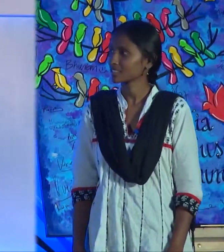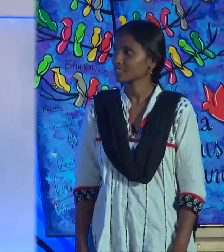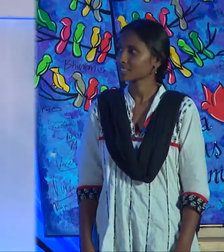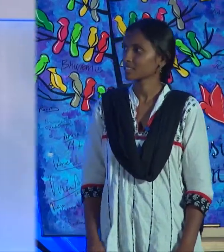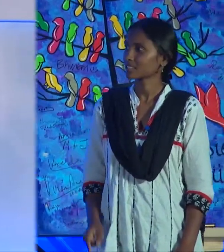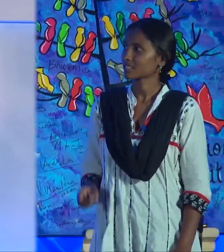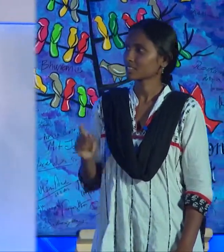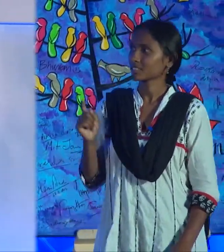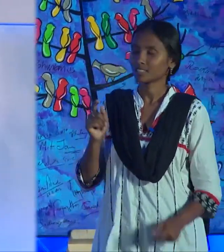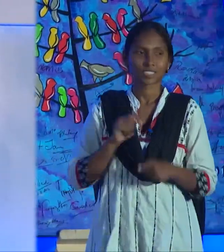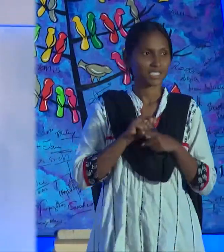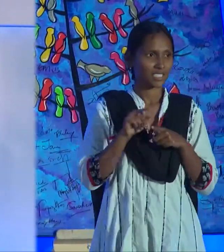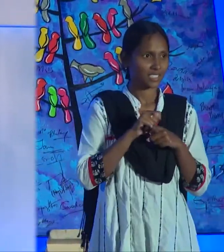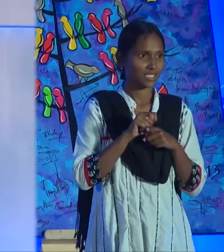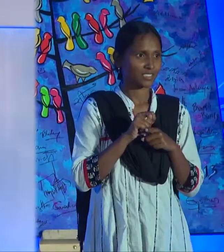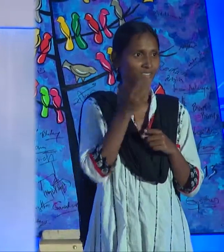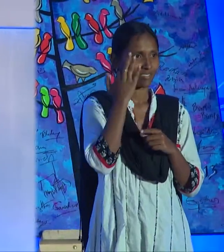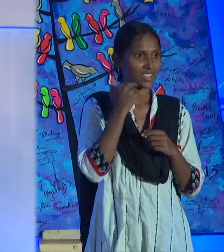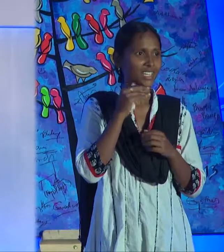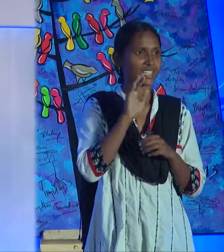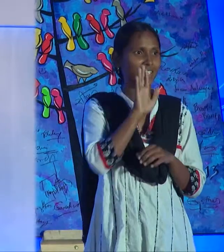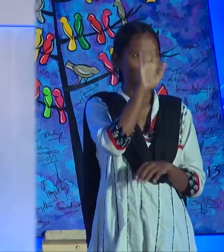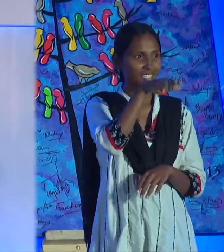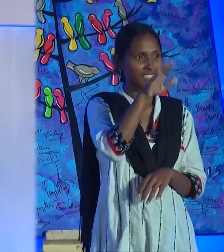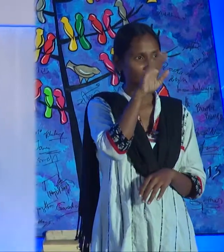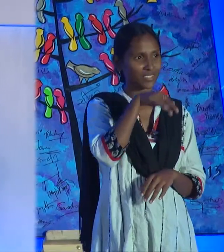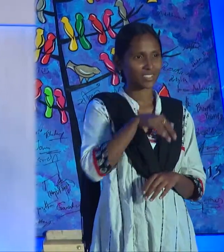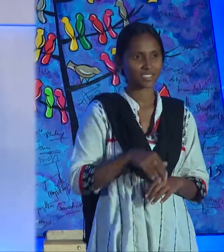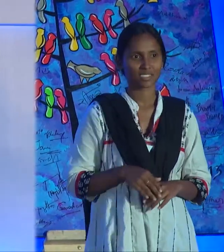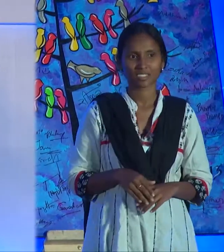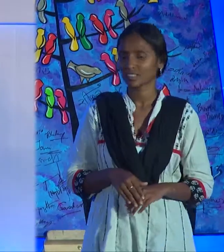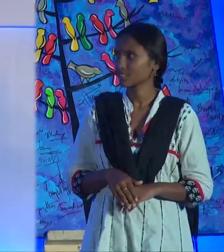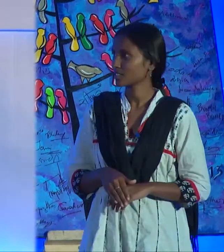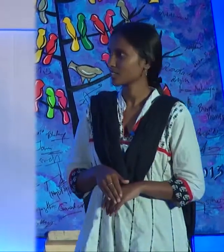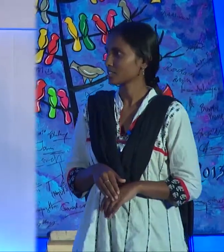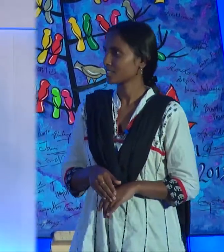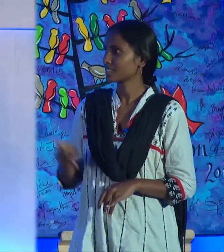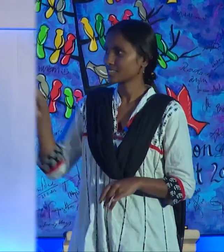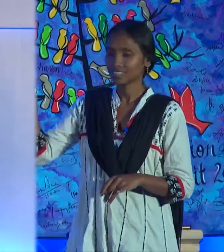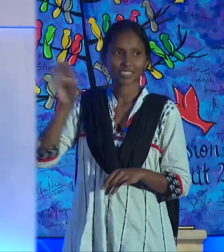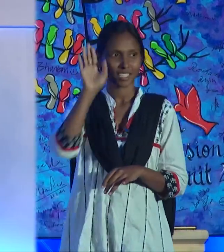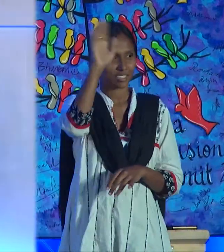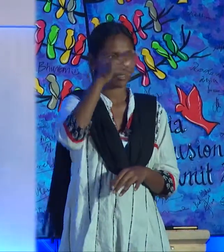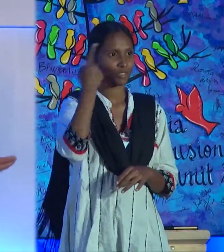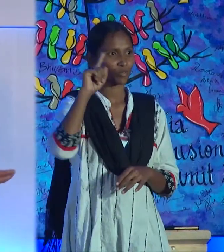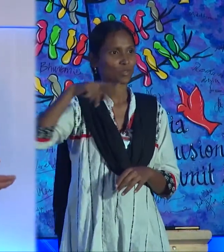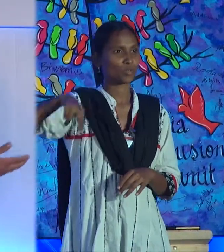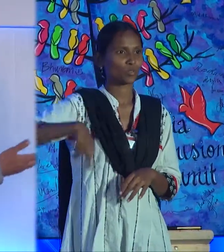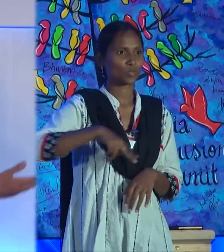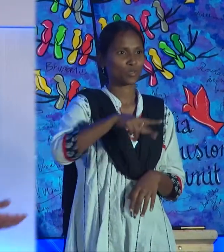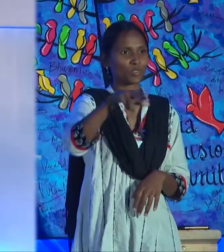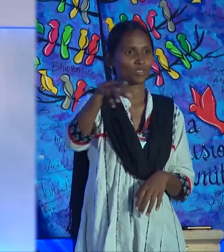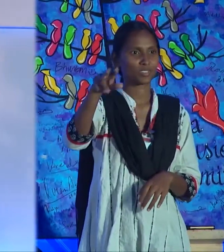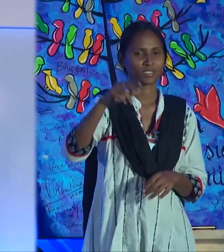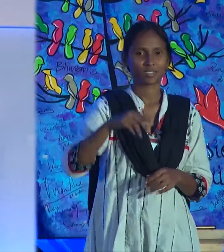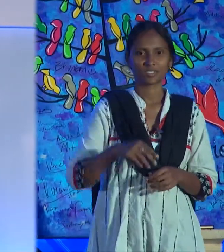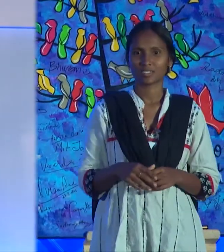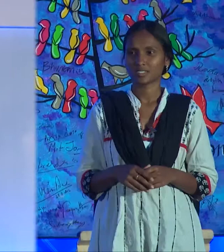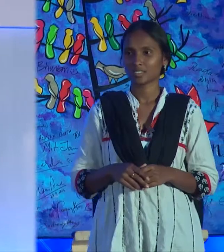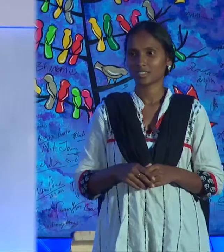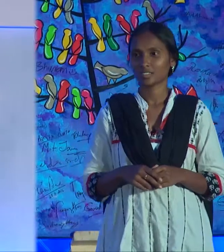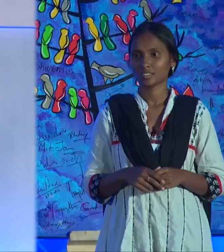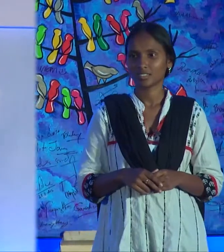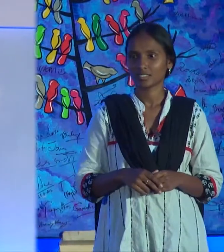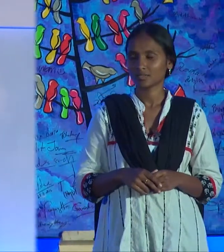an untrained wild elephant and taking it for a walk. Our heroes, when they joined, and we took